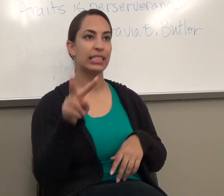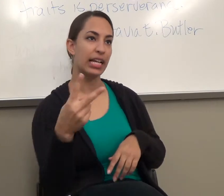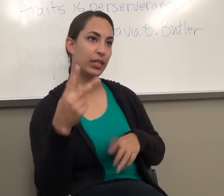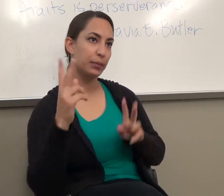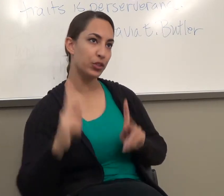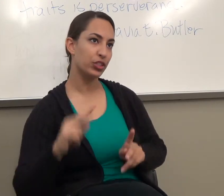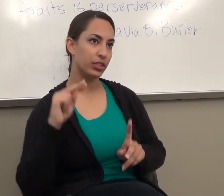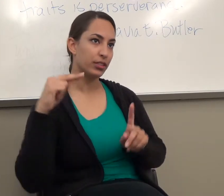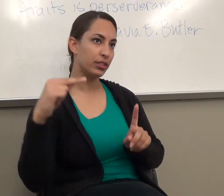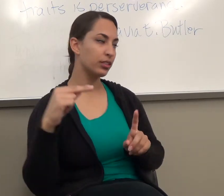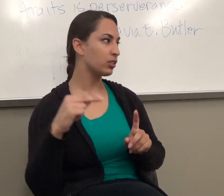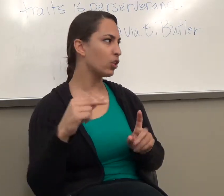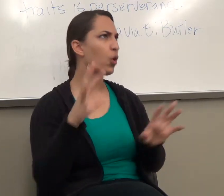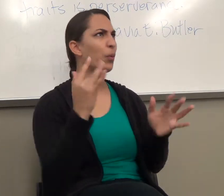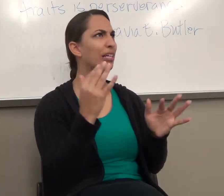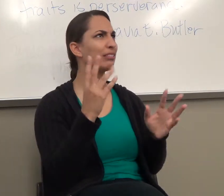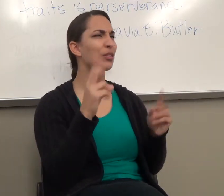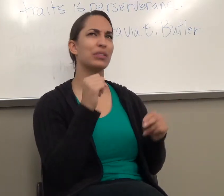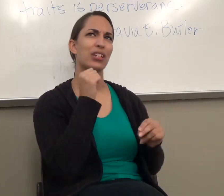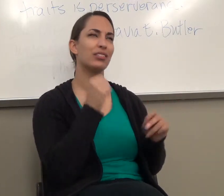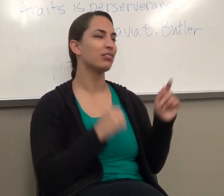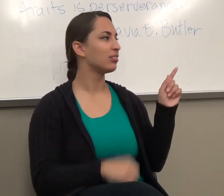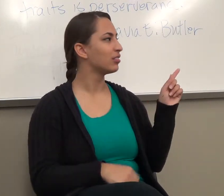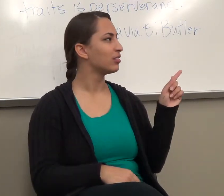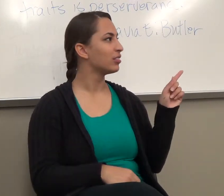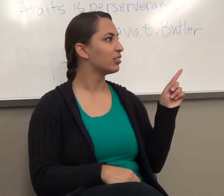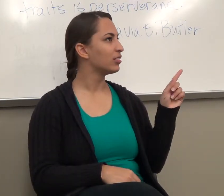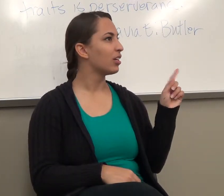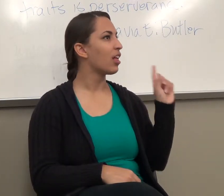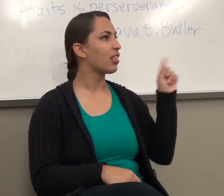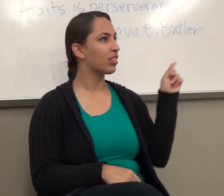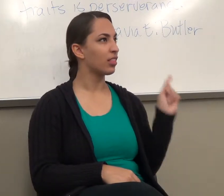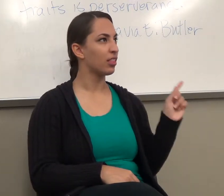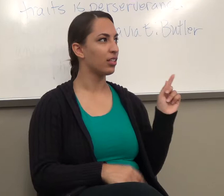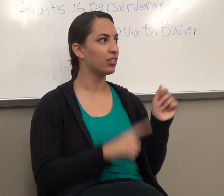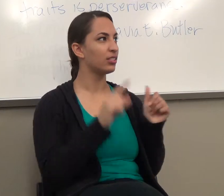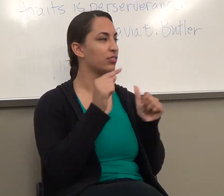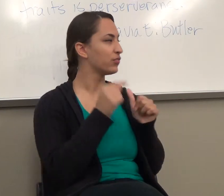Oops, no it's not. This is first and second.